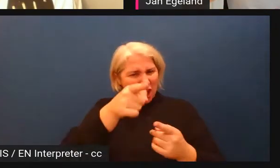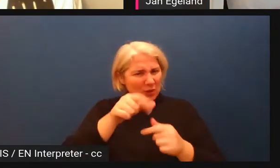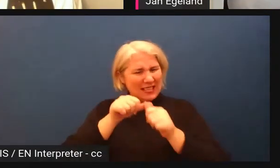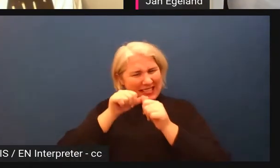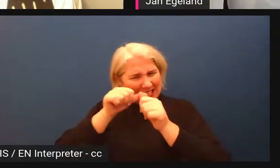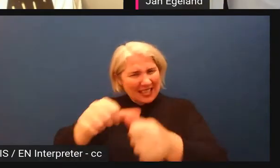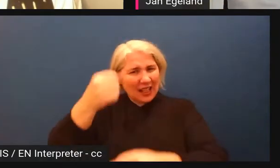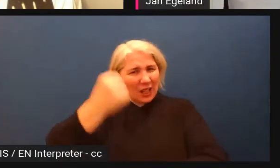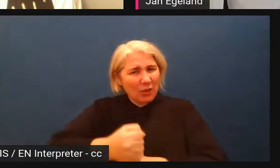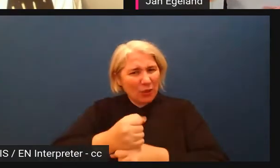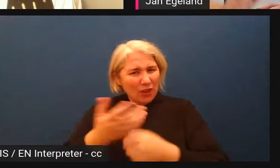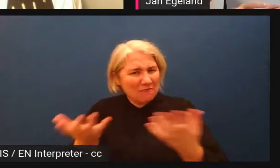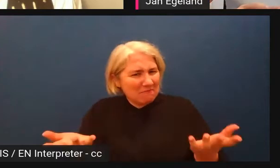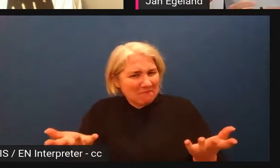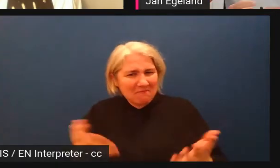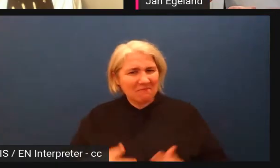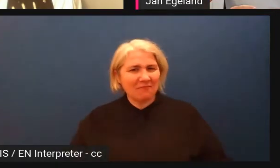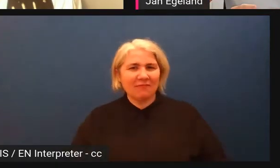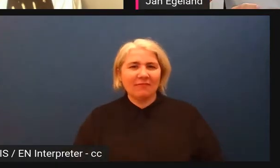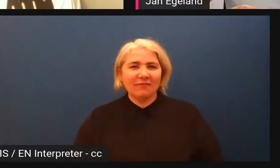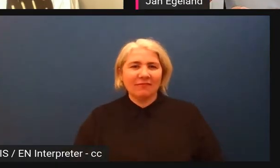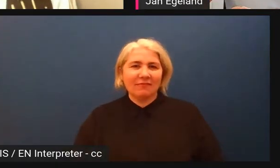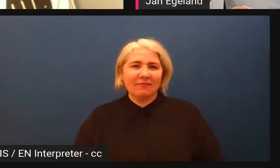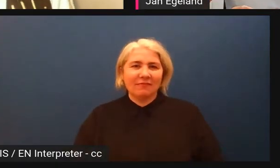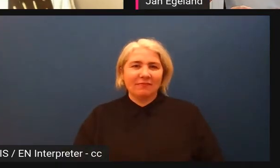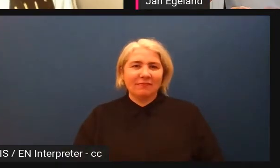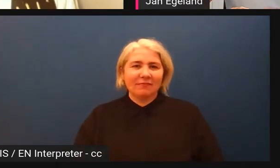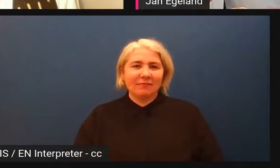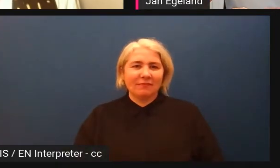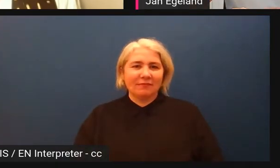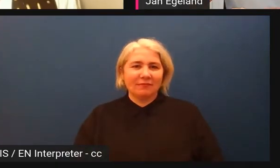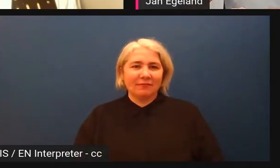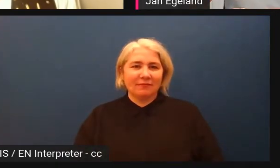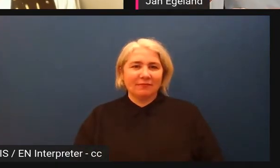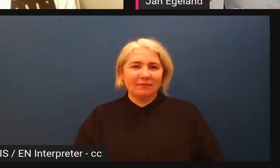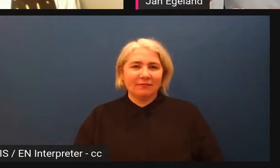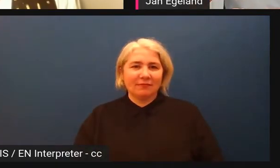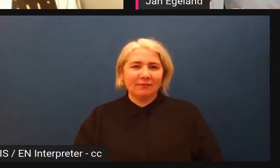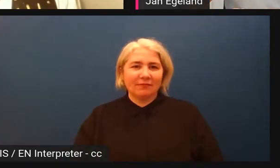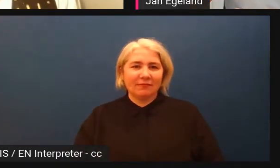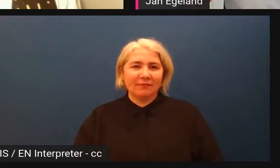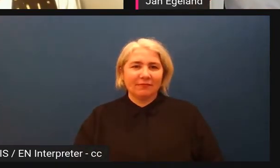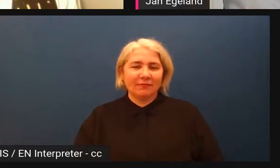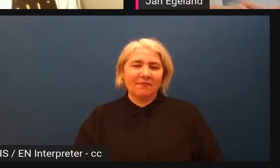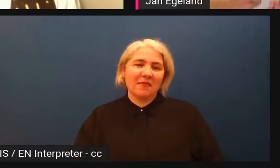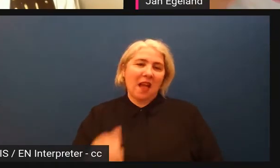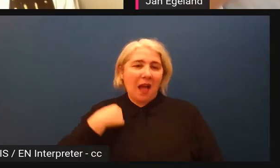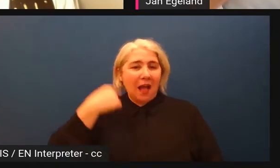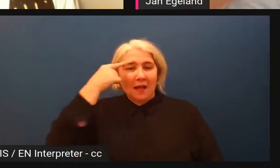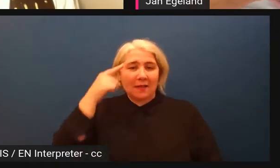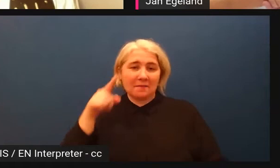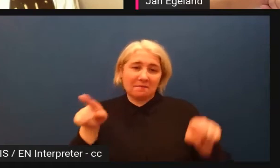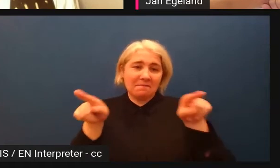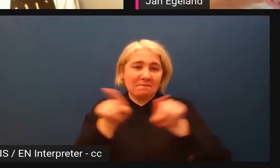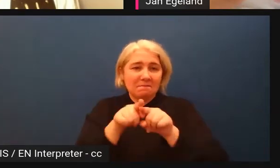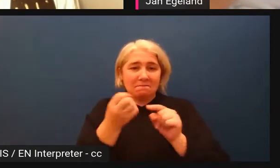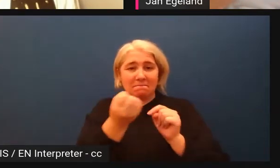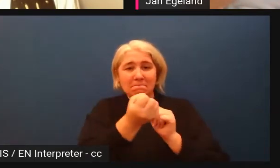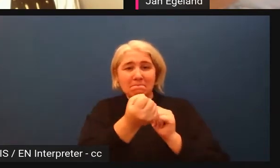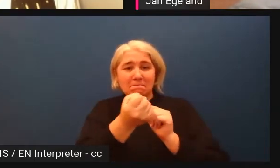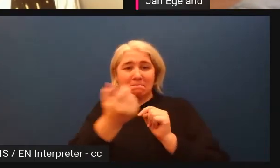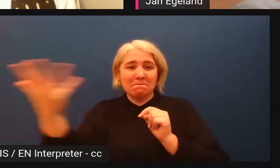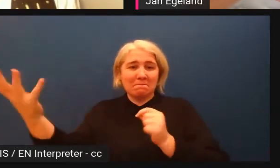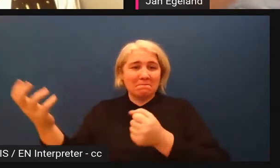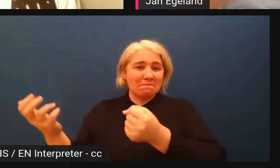I keep going like very many of the people that are on, because we believe in the mission